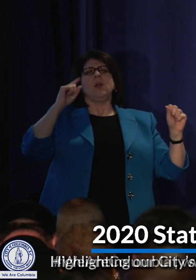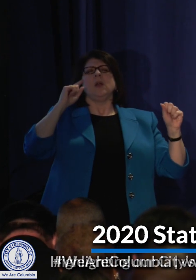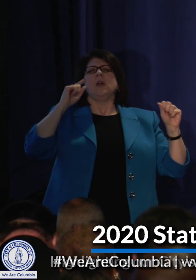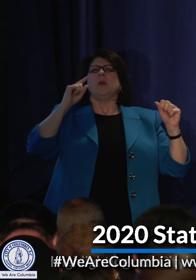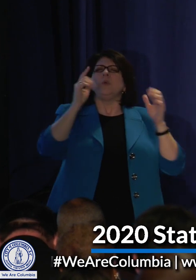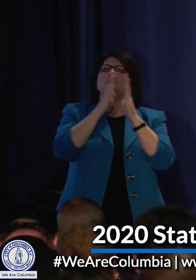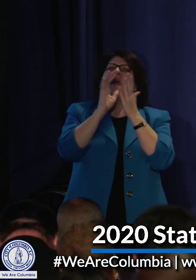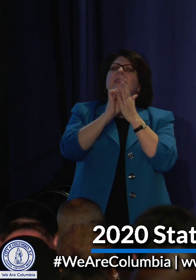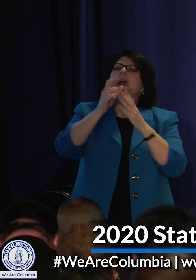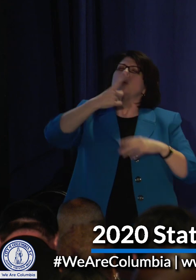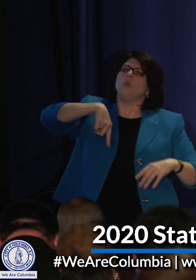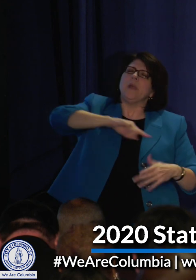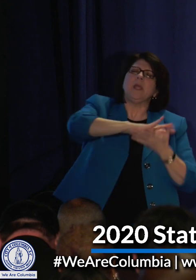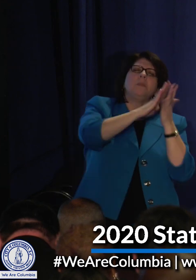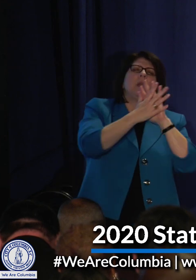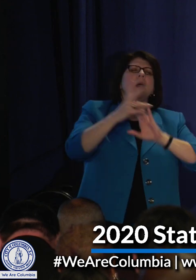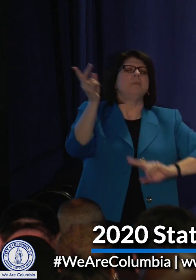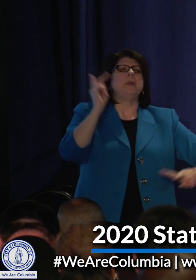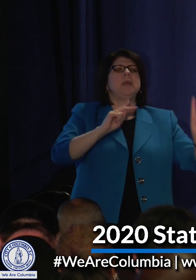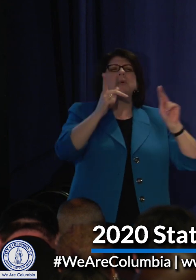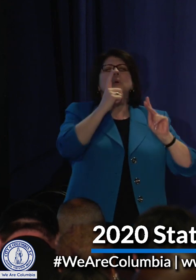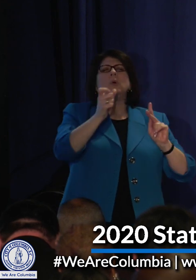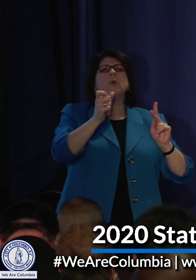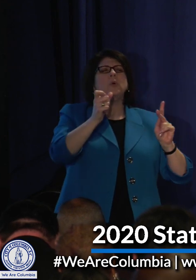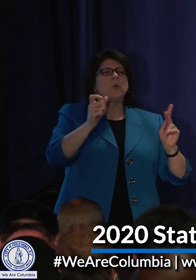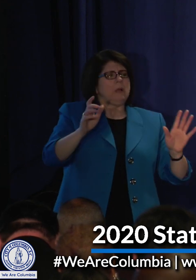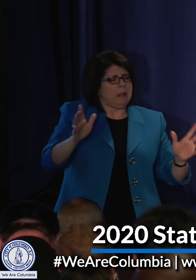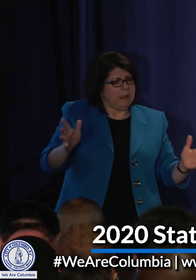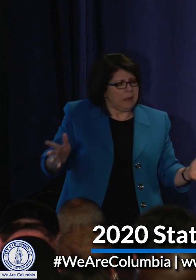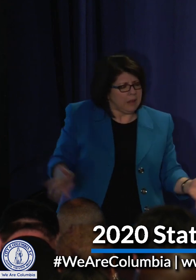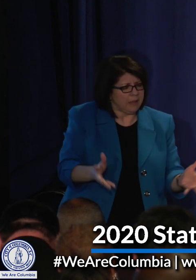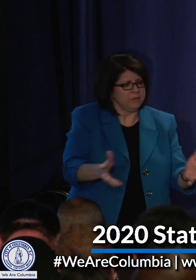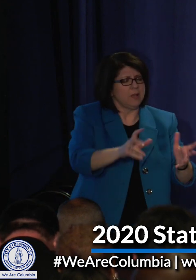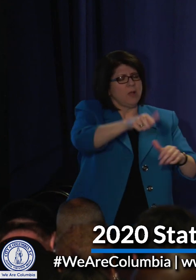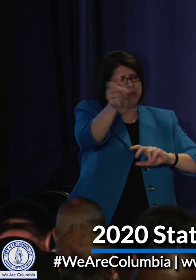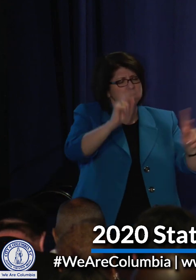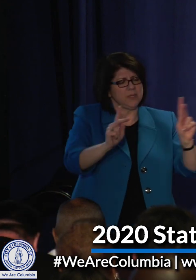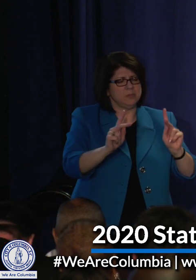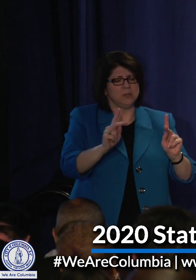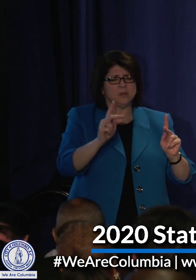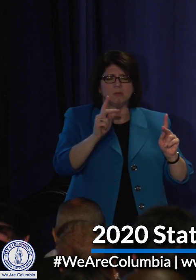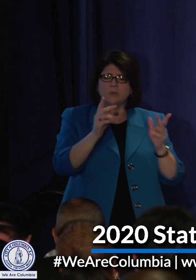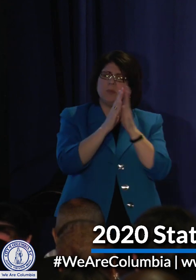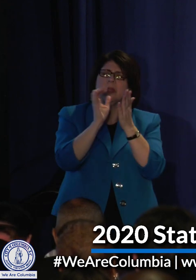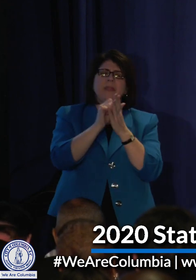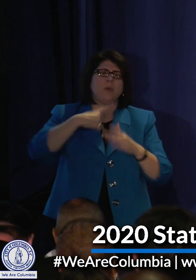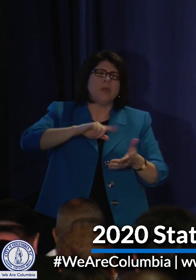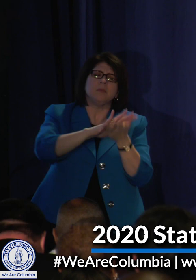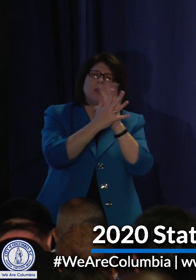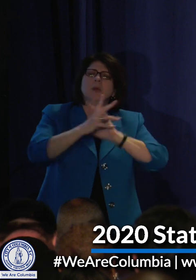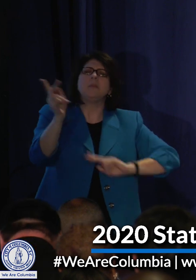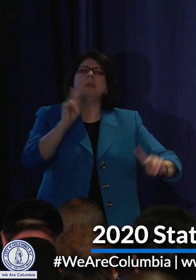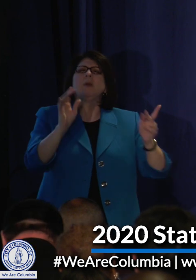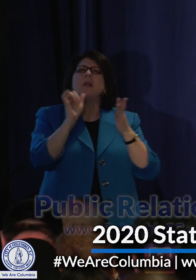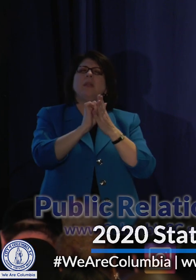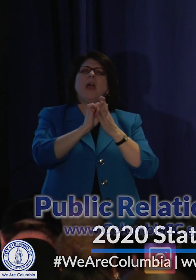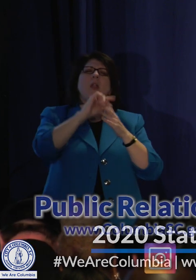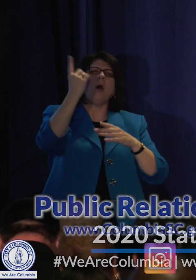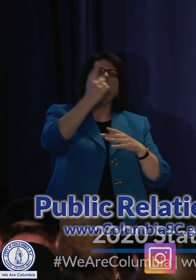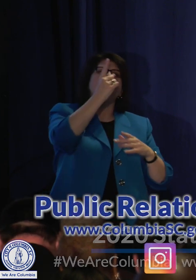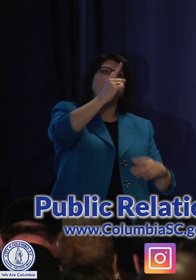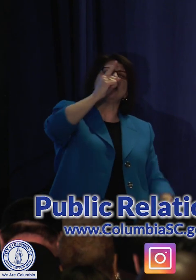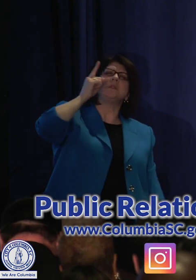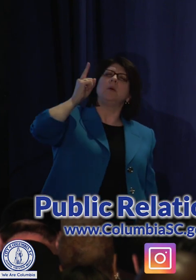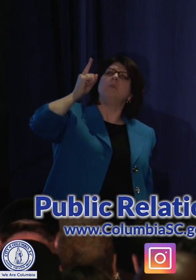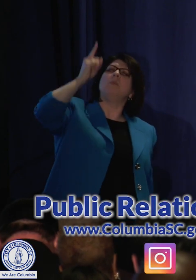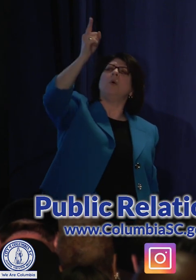be people who lift others up. May we be people who point to that which